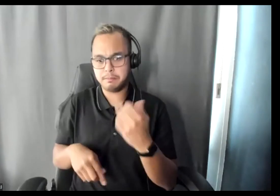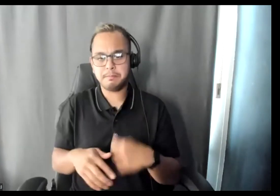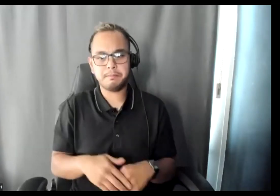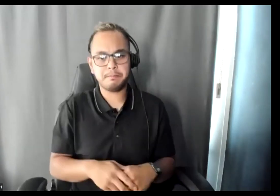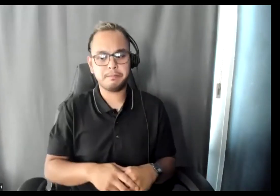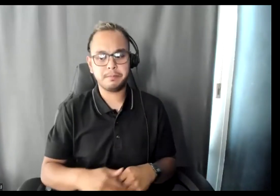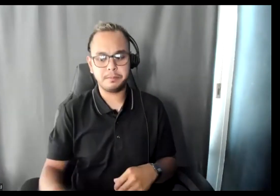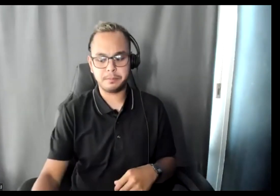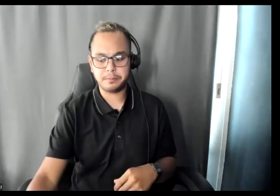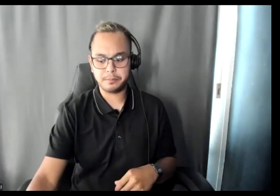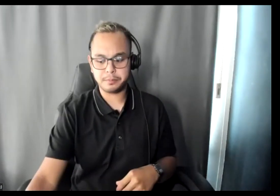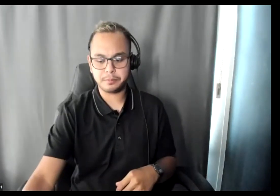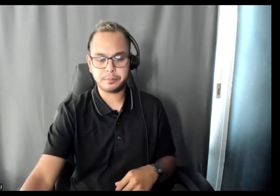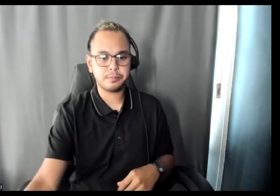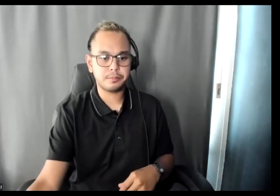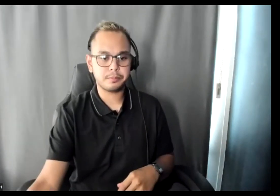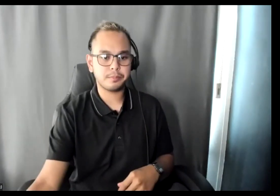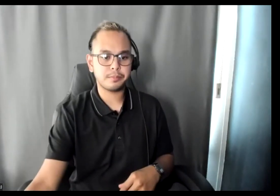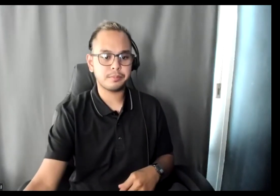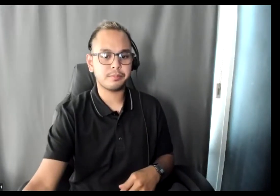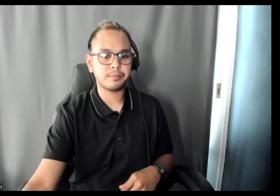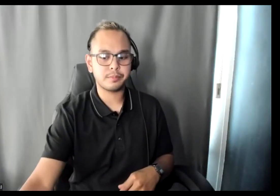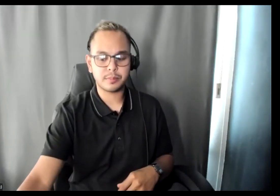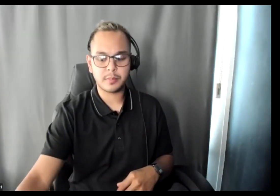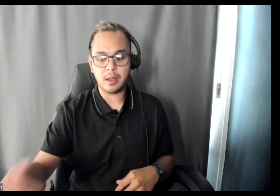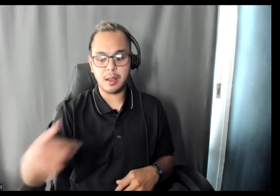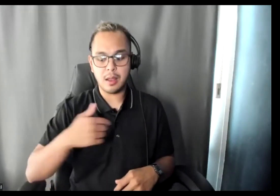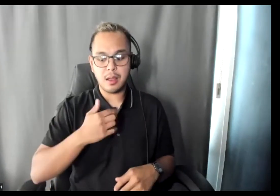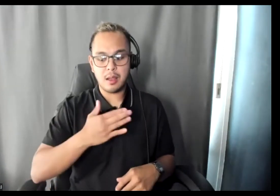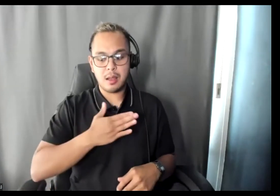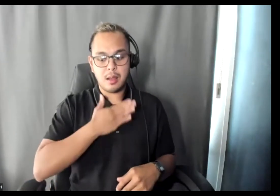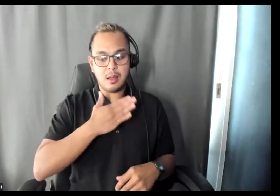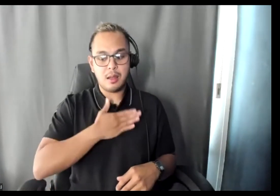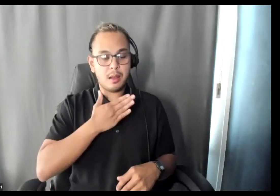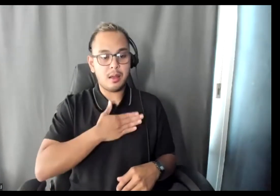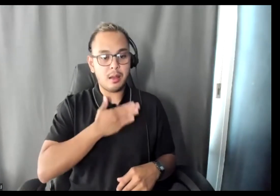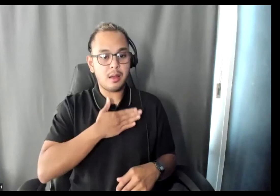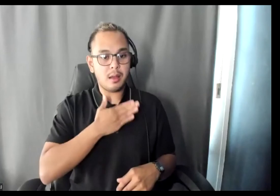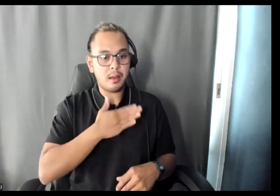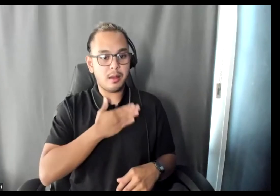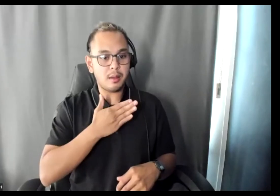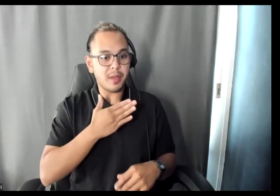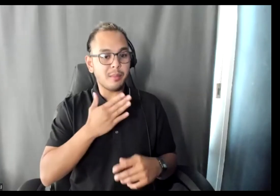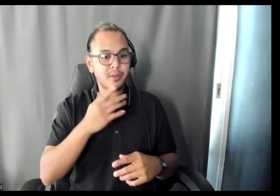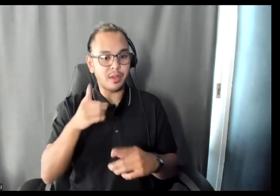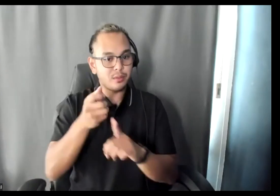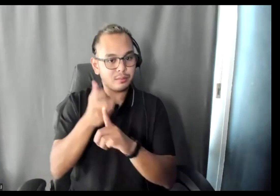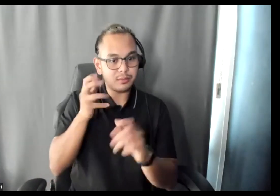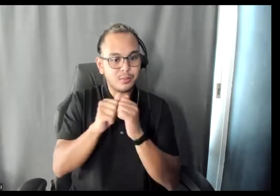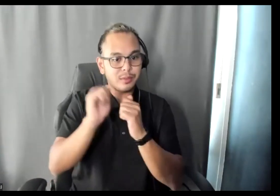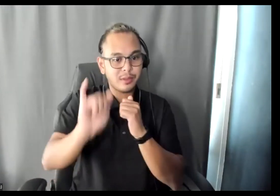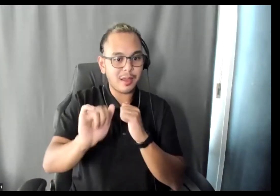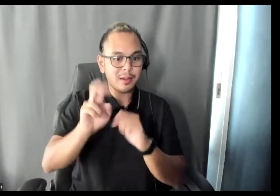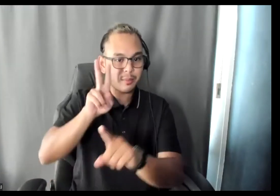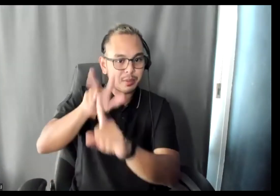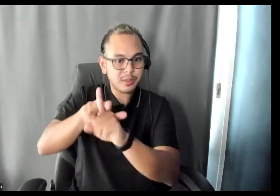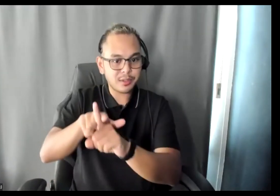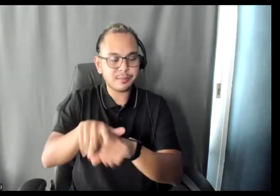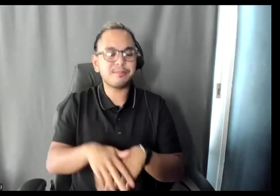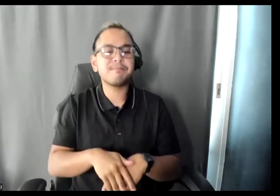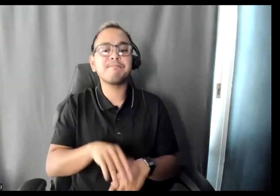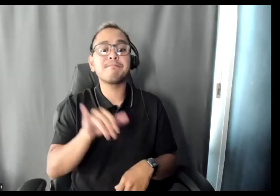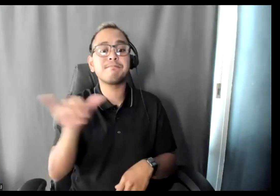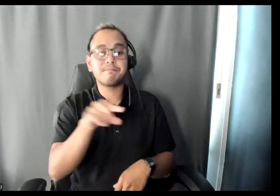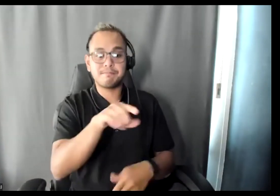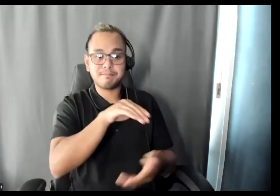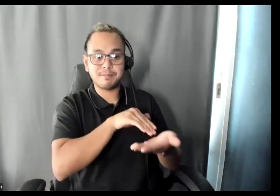Good. Yeah. I mean, I'm glad you're already getting to the implementation orientation here. That's really exciting. So as Dr. T said,